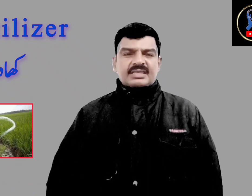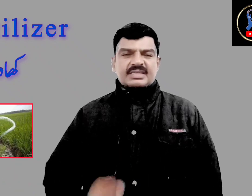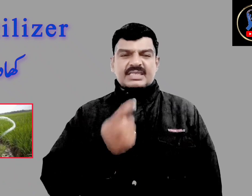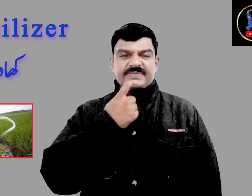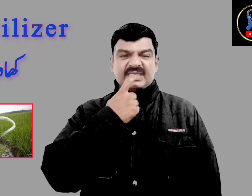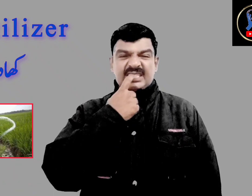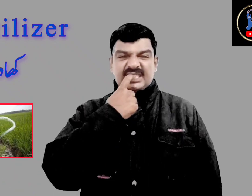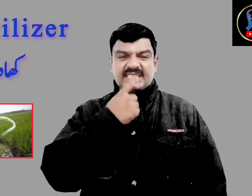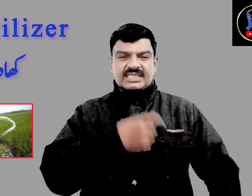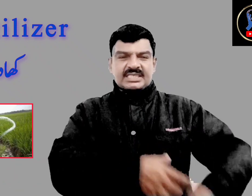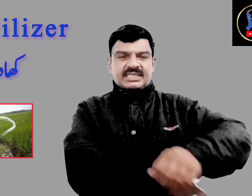fertilizer,